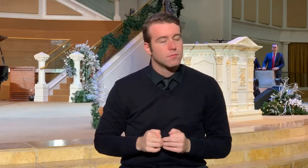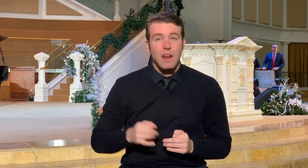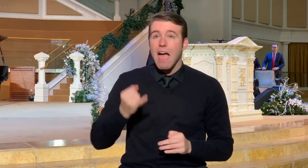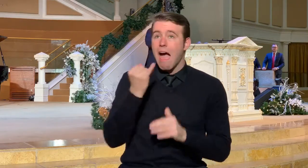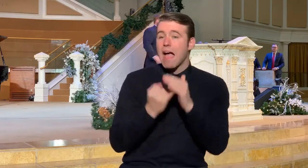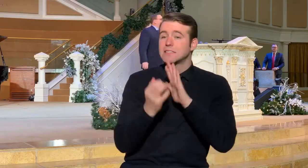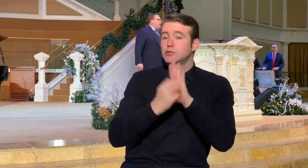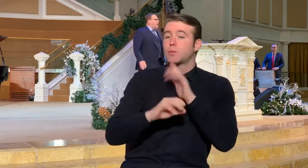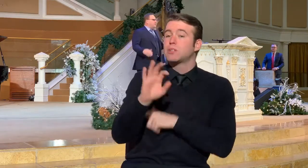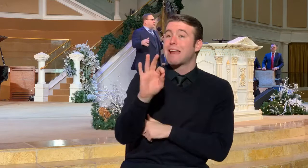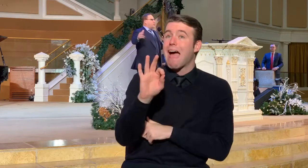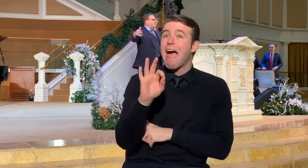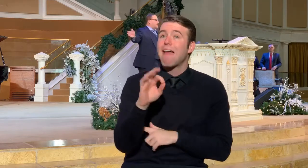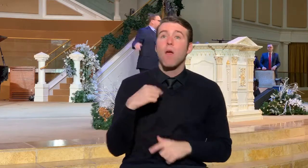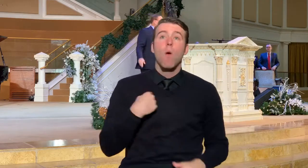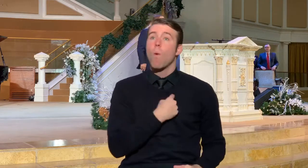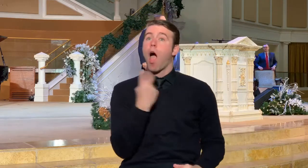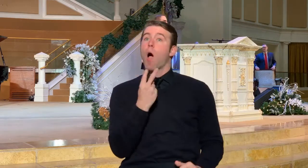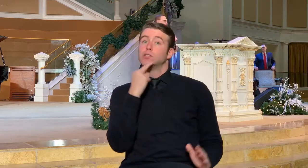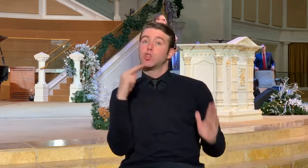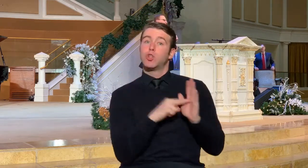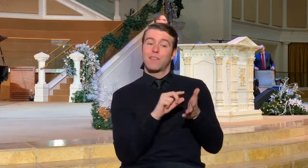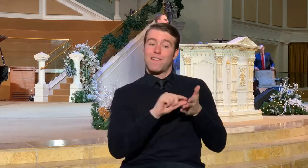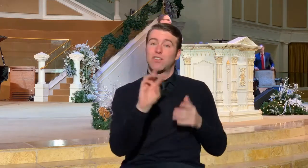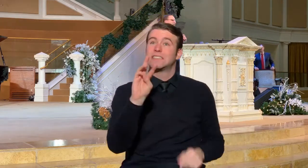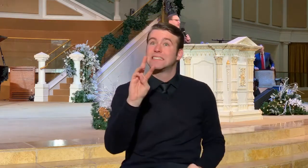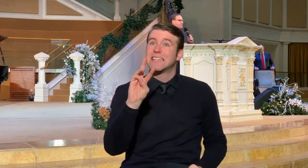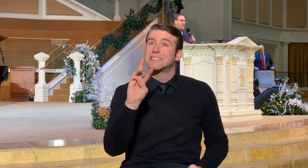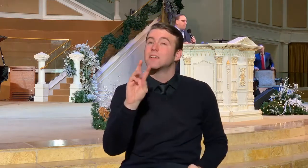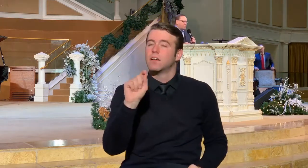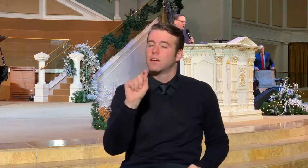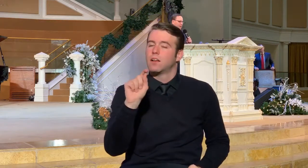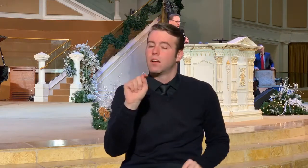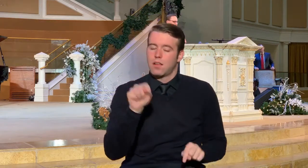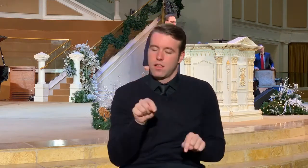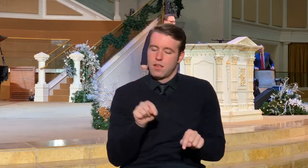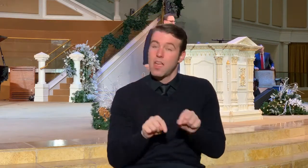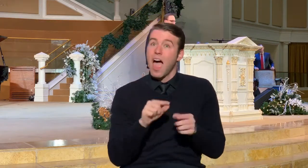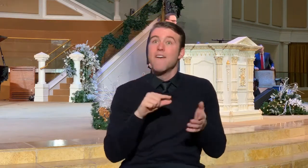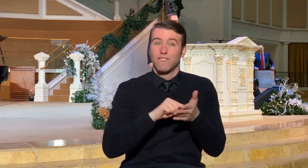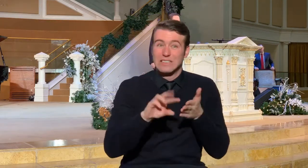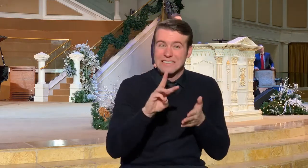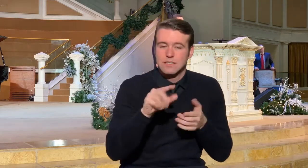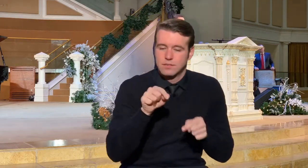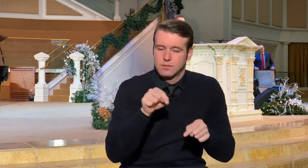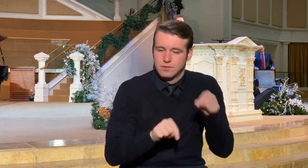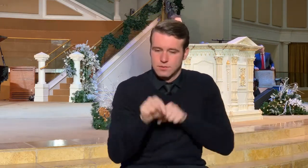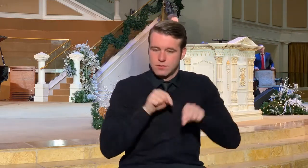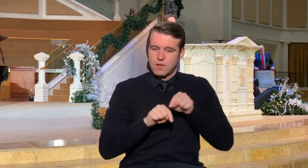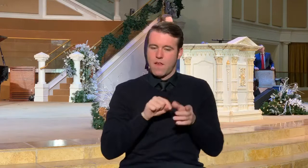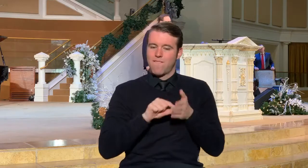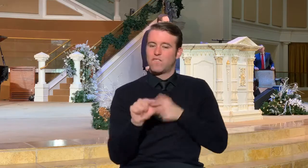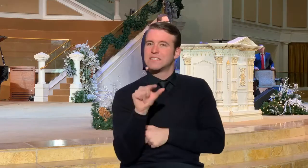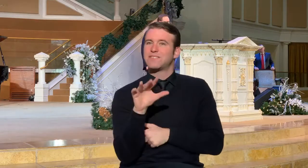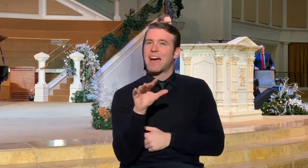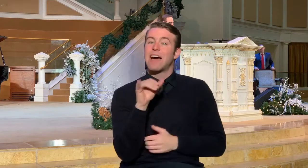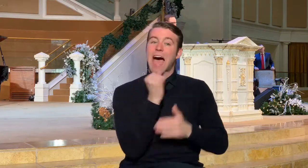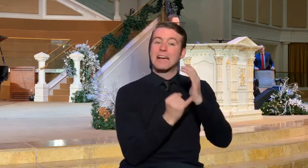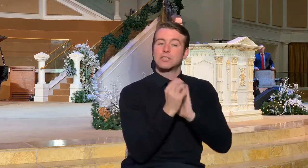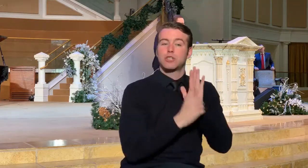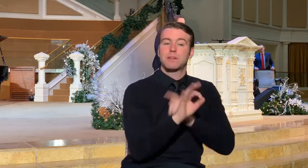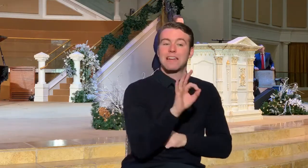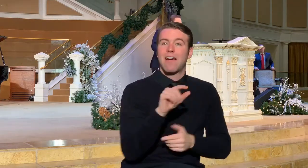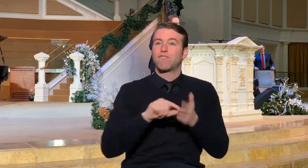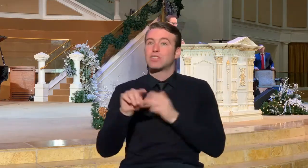Isaiah chapter 9, we always go to verse number 6, but you got to back up and understand what's really going on. Look at verse number 5 of Isaiah